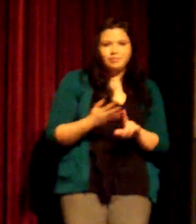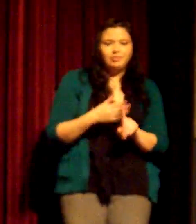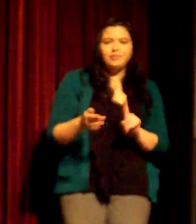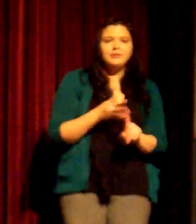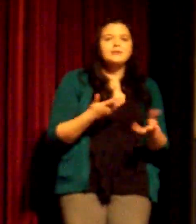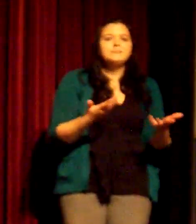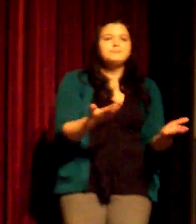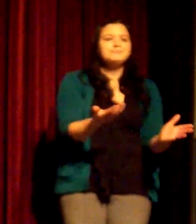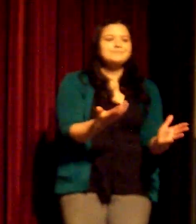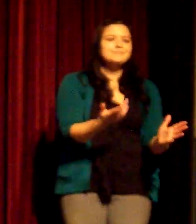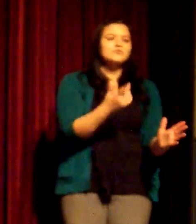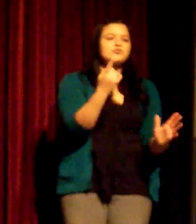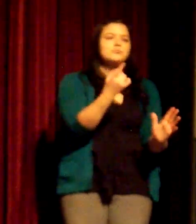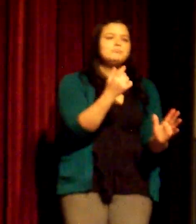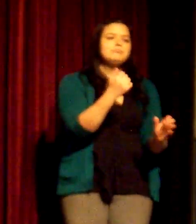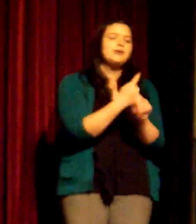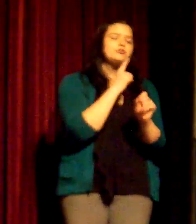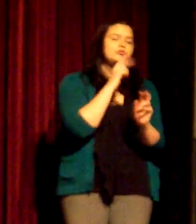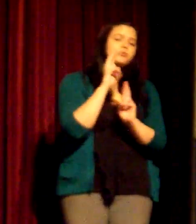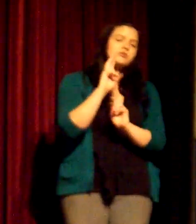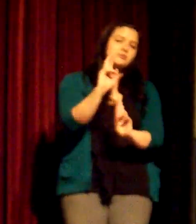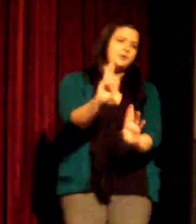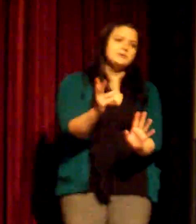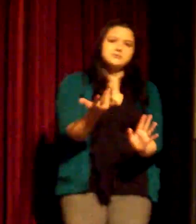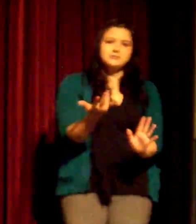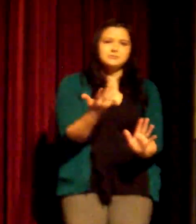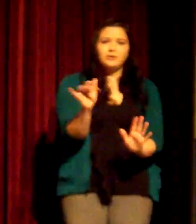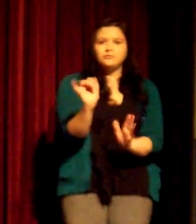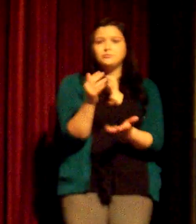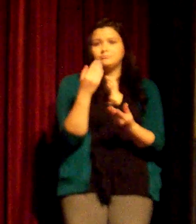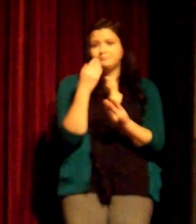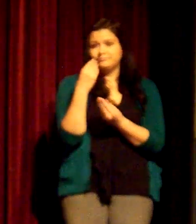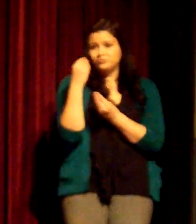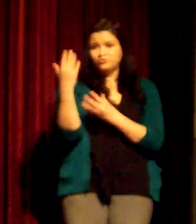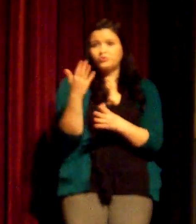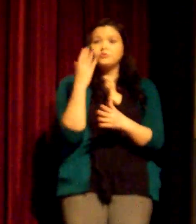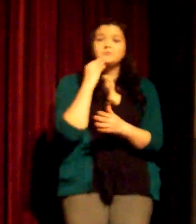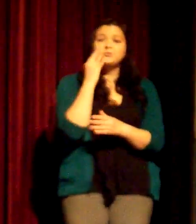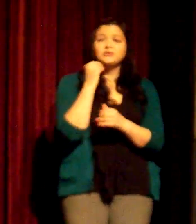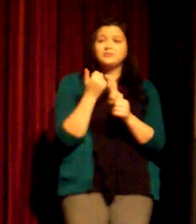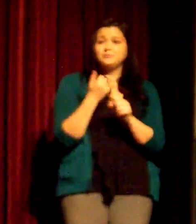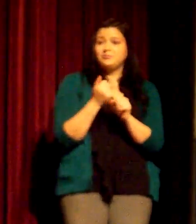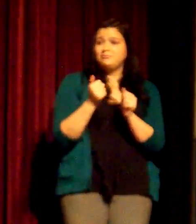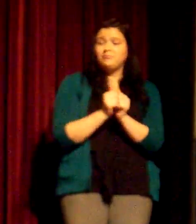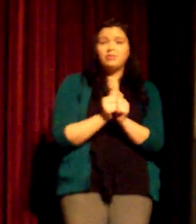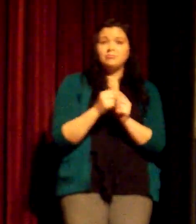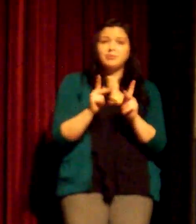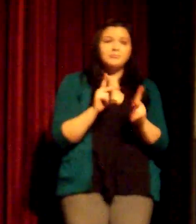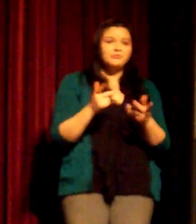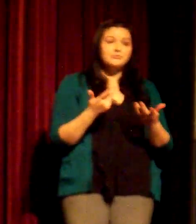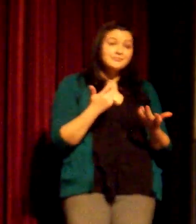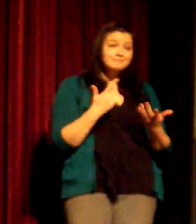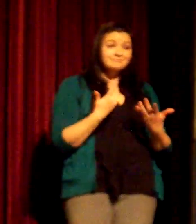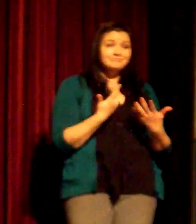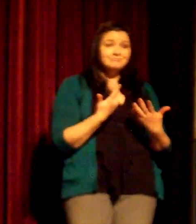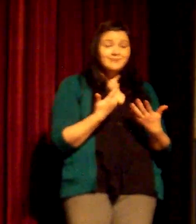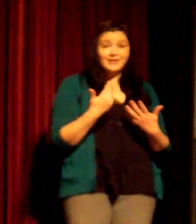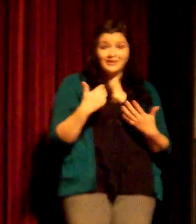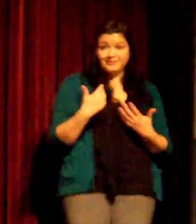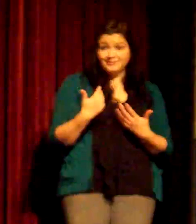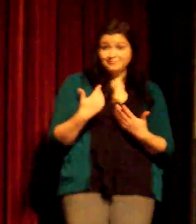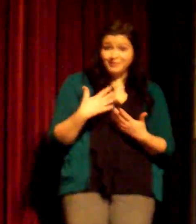move to Grand Forks, and I took a position at a local software company that developed tax filing software. I quickly moved up to the